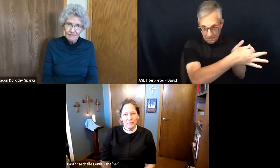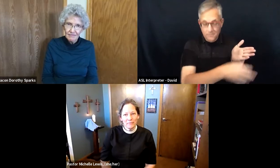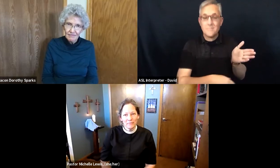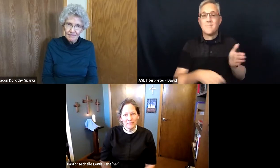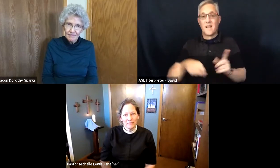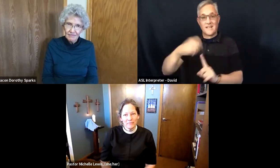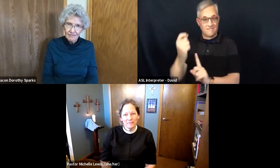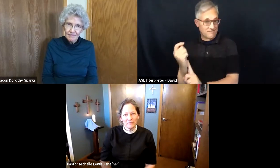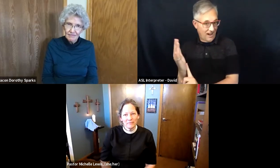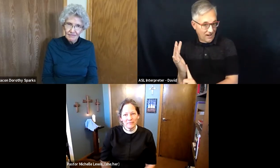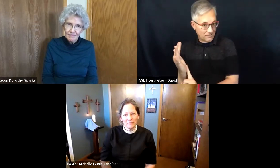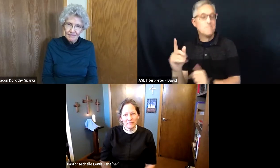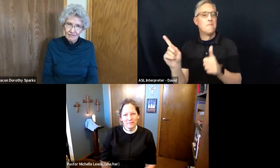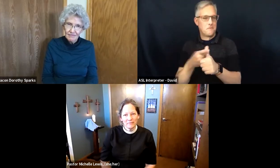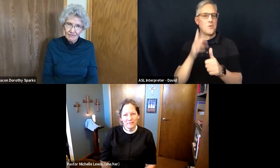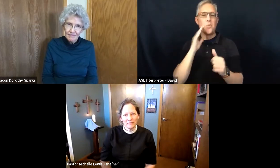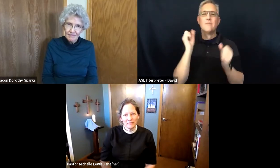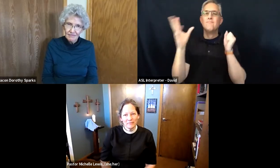together.